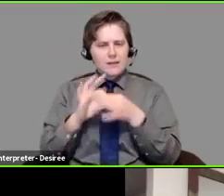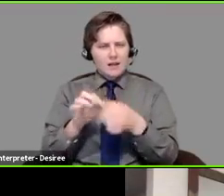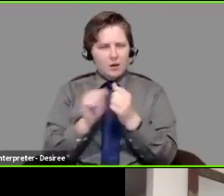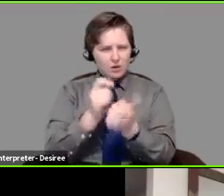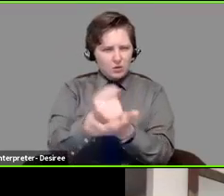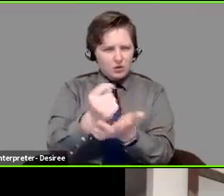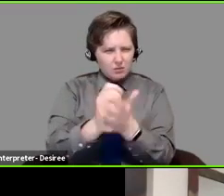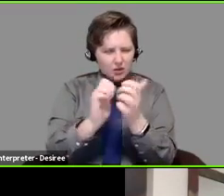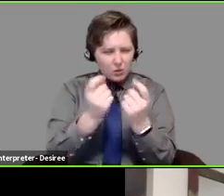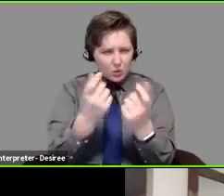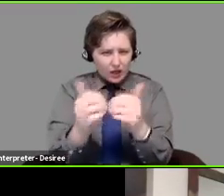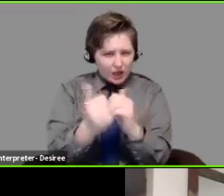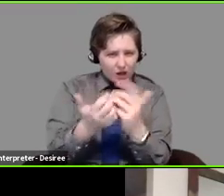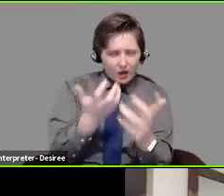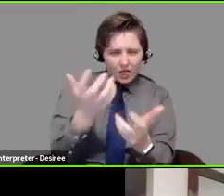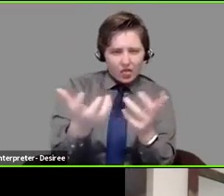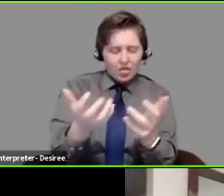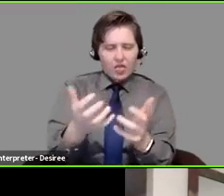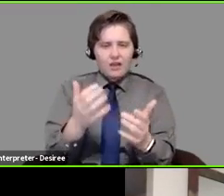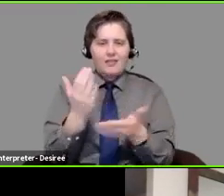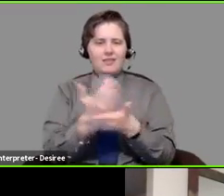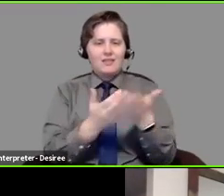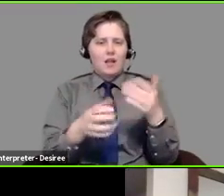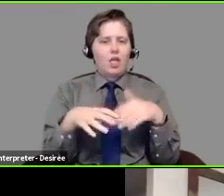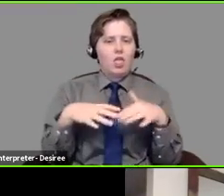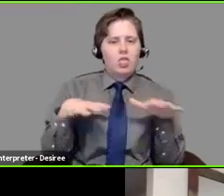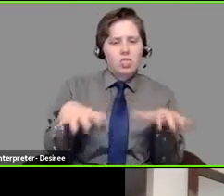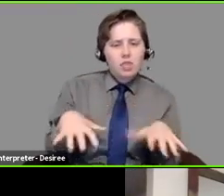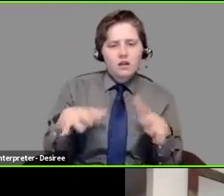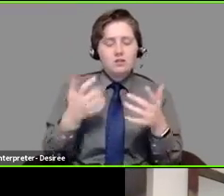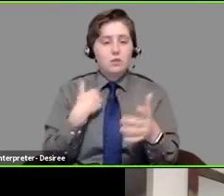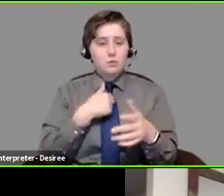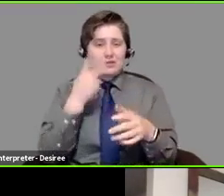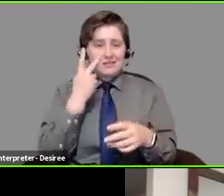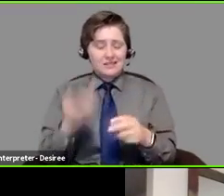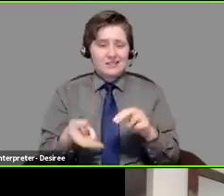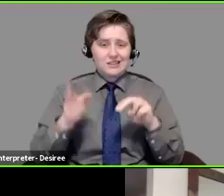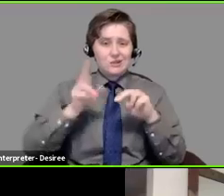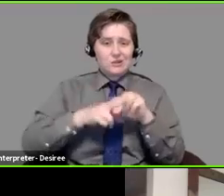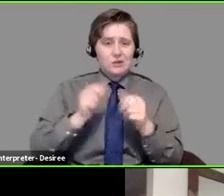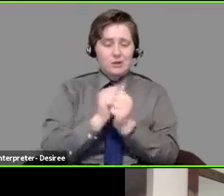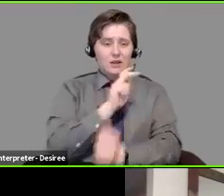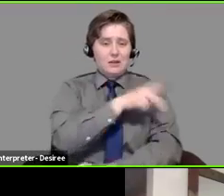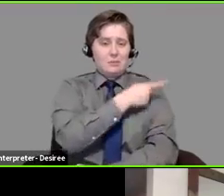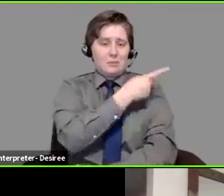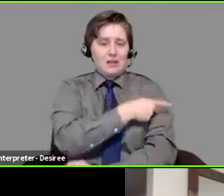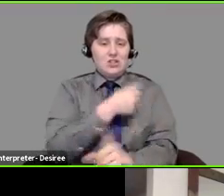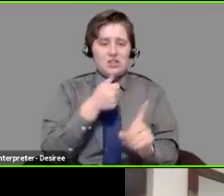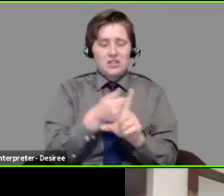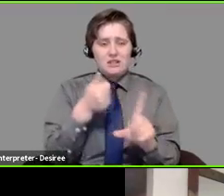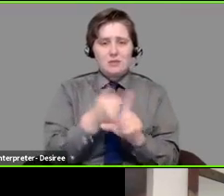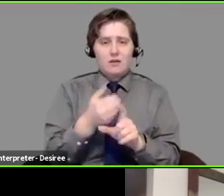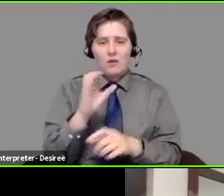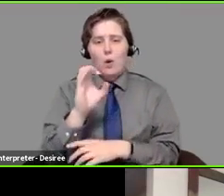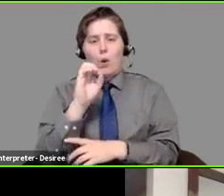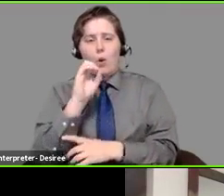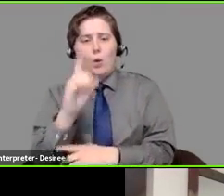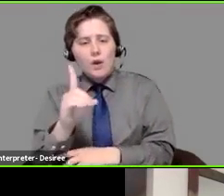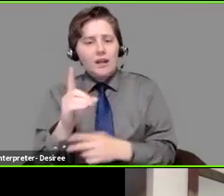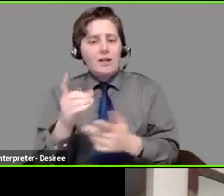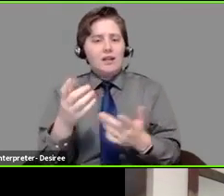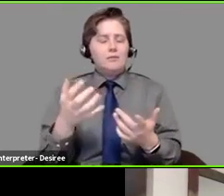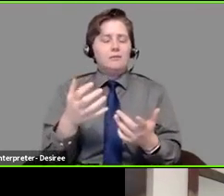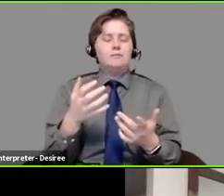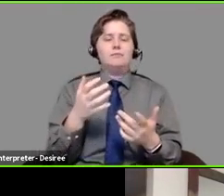treatment, you kind of slack a little bit. So we saw an increase in patients that were overdosing and